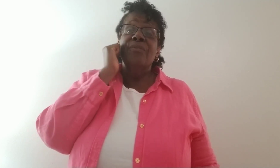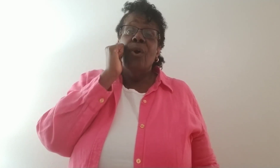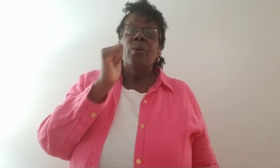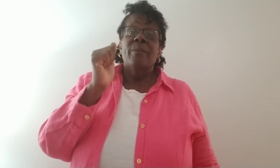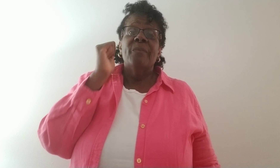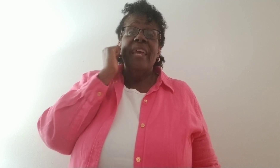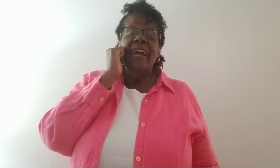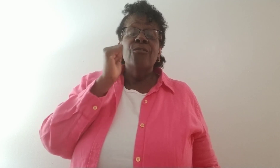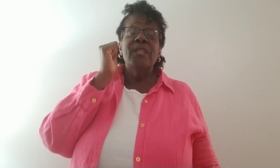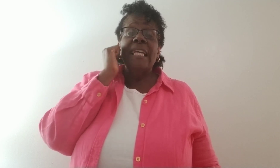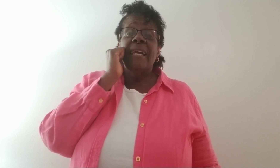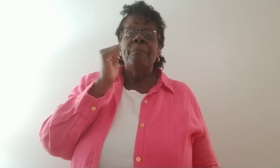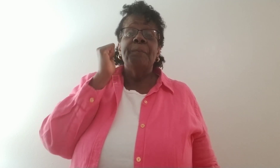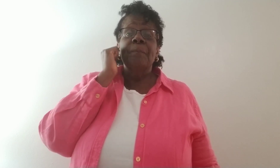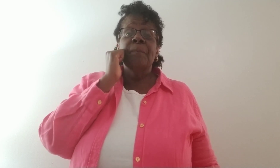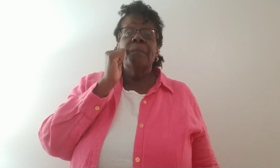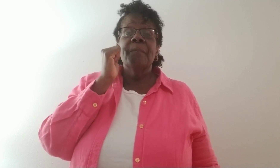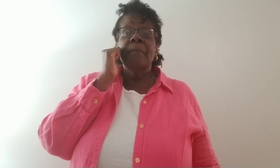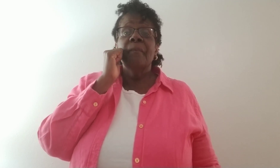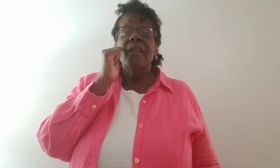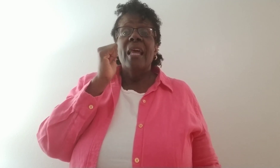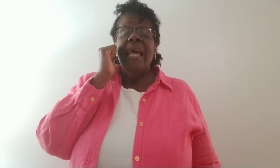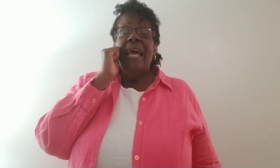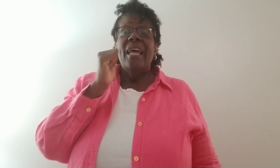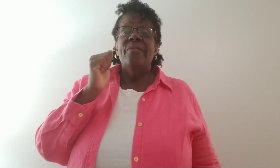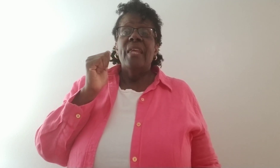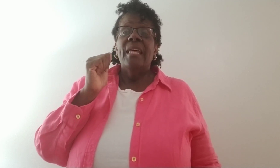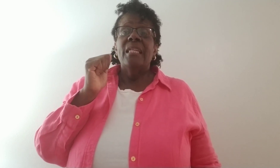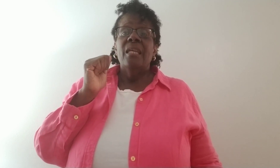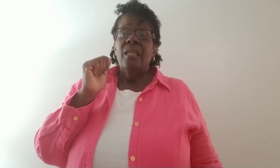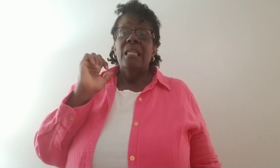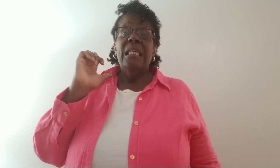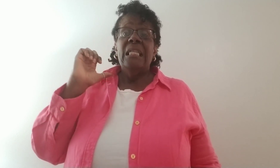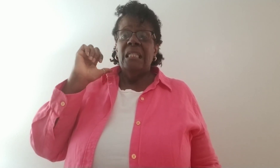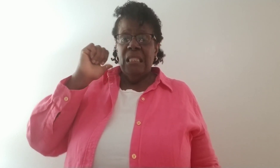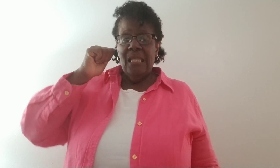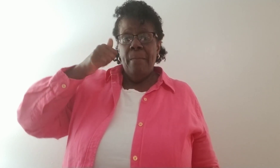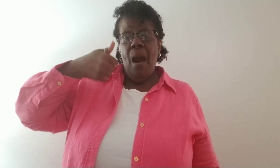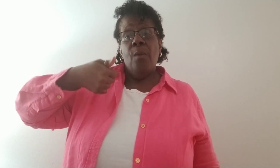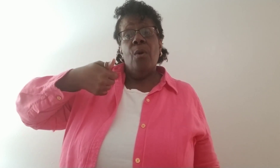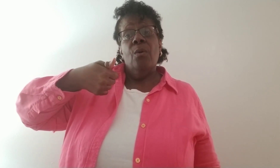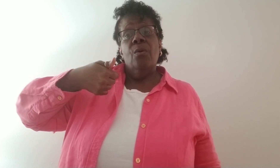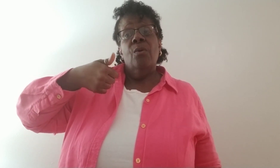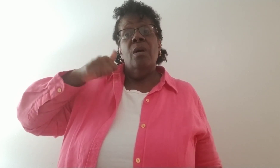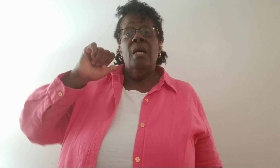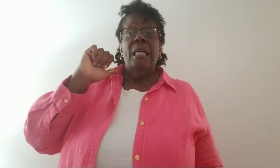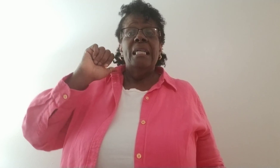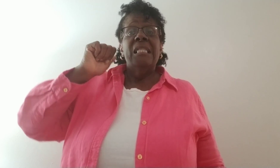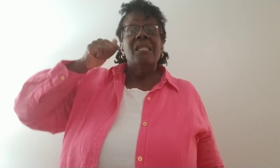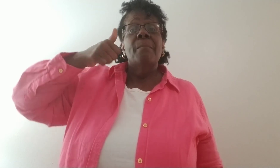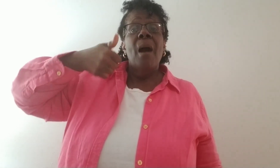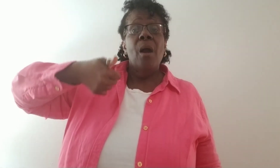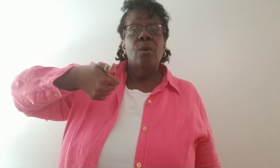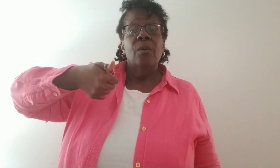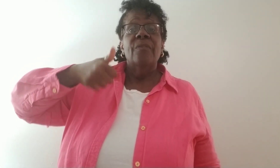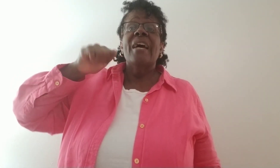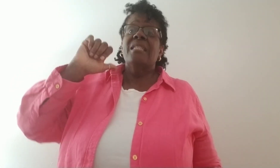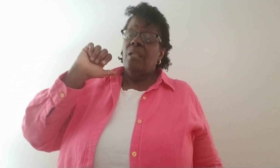forward, every day. And then tomorrow. Tomorrow. That's